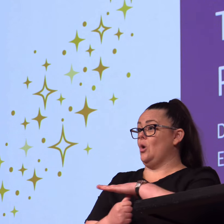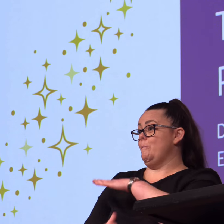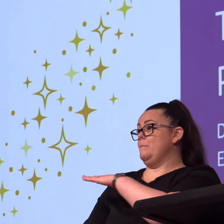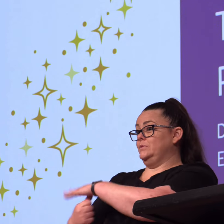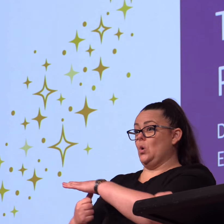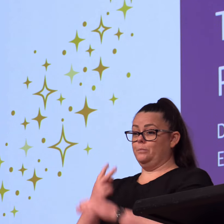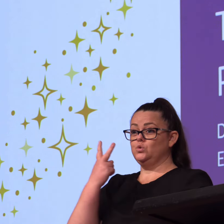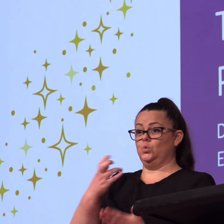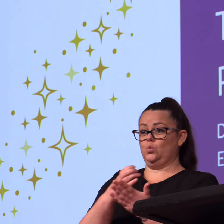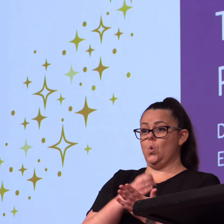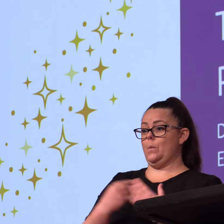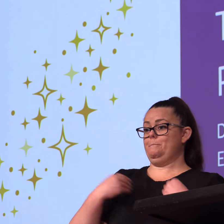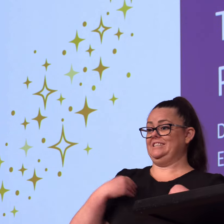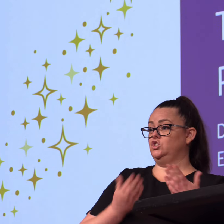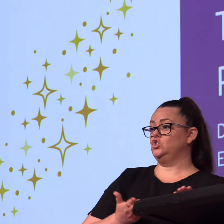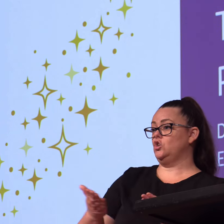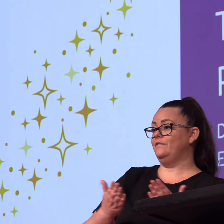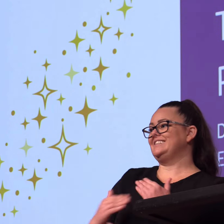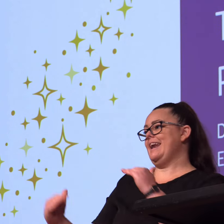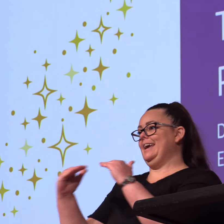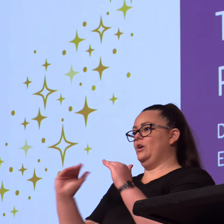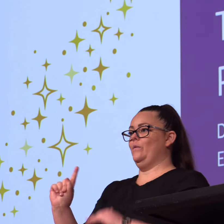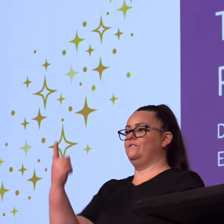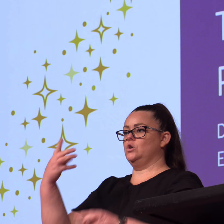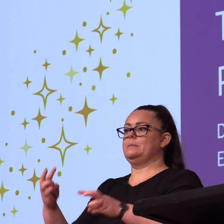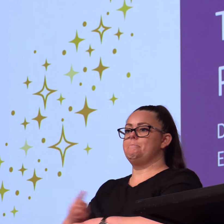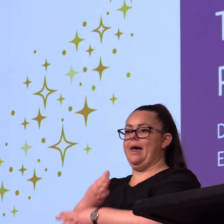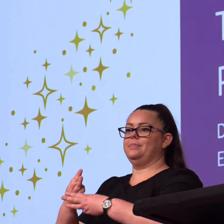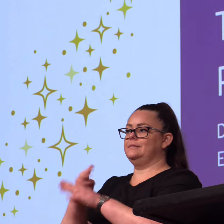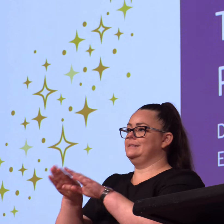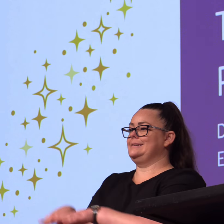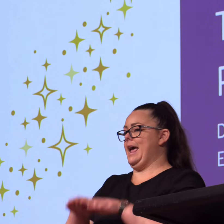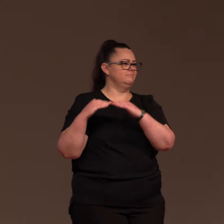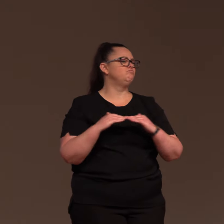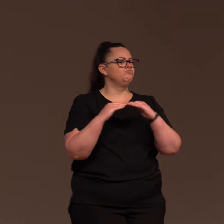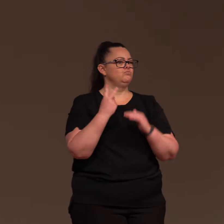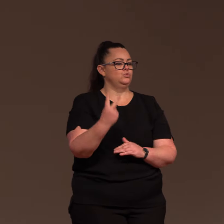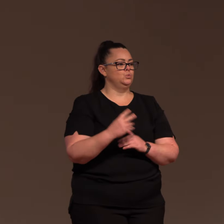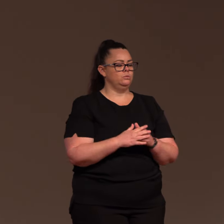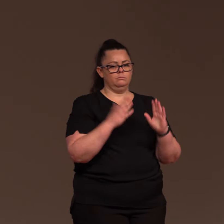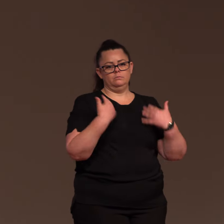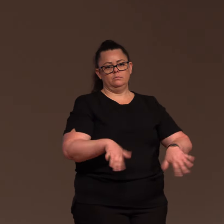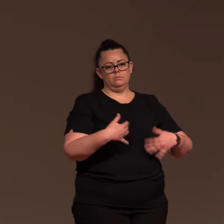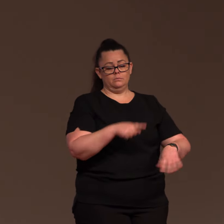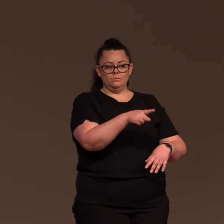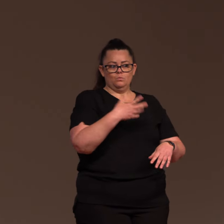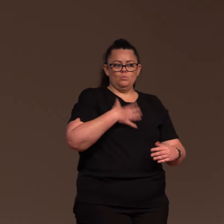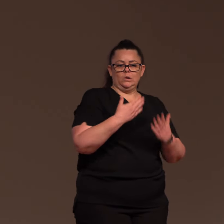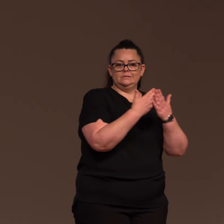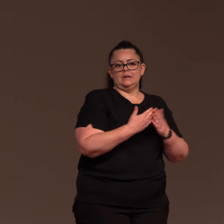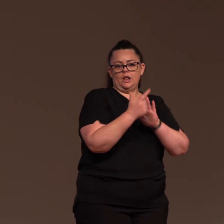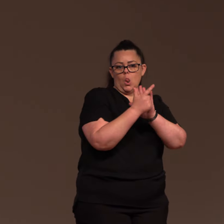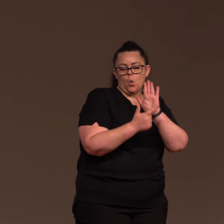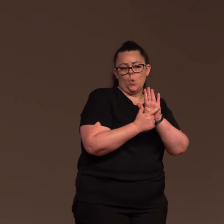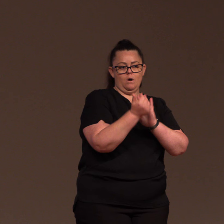Business Services and Equal First in Mathematics Standard 2. That is an amazing effort. She hopes to study Law and Arts at